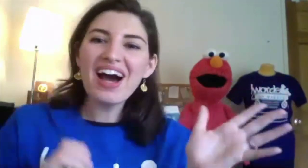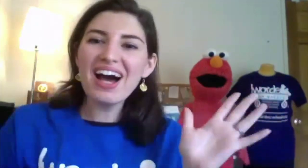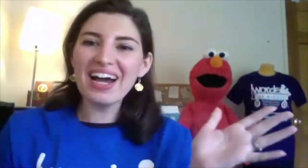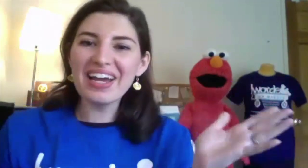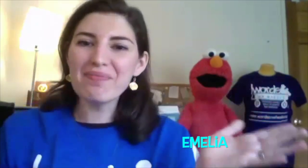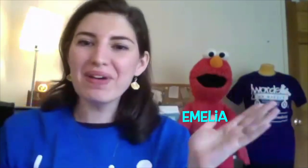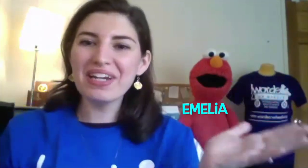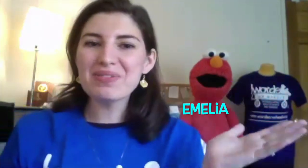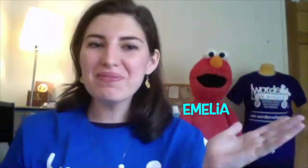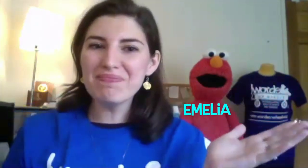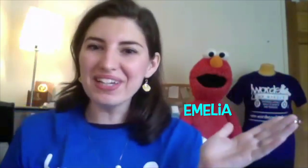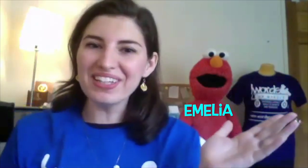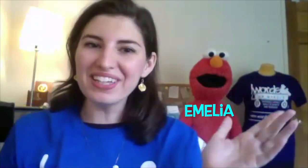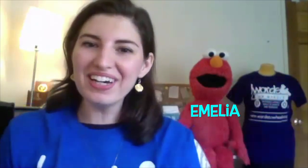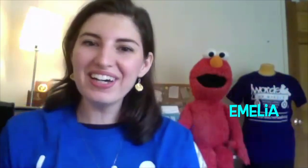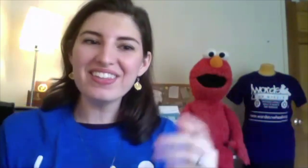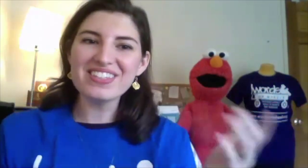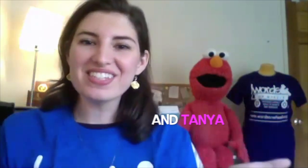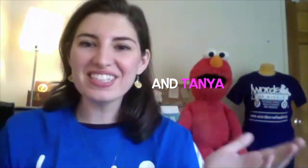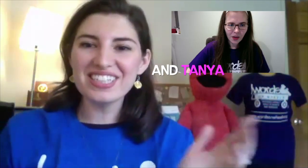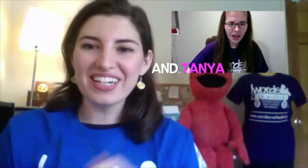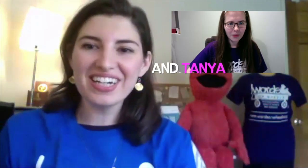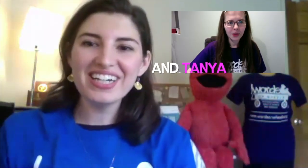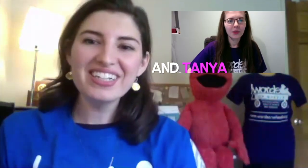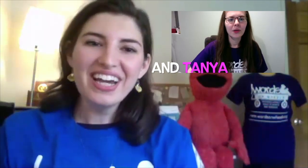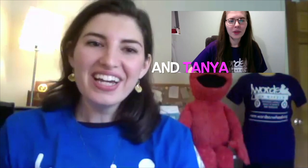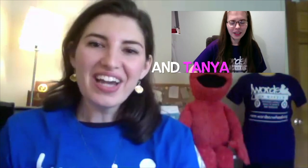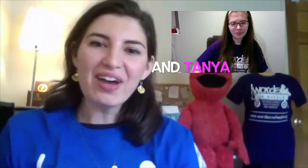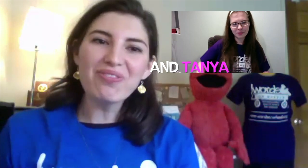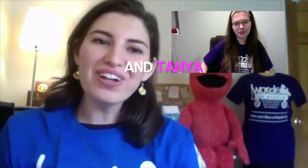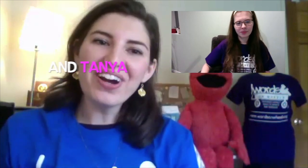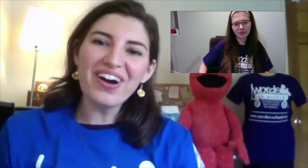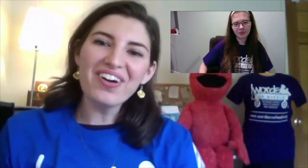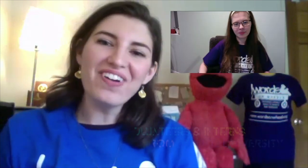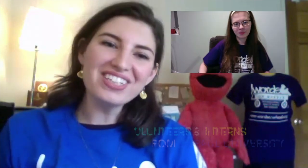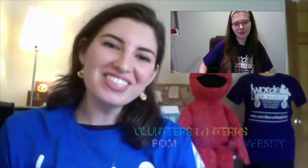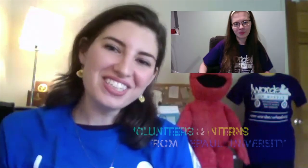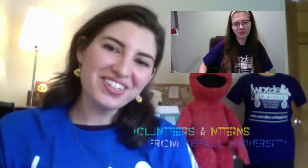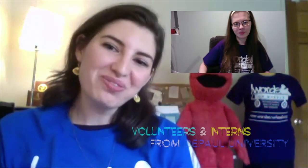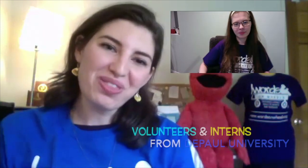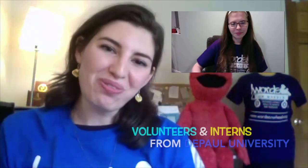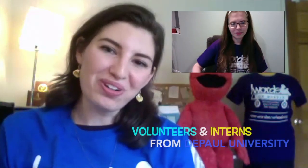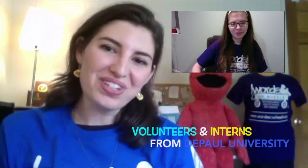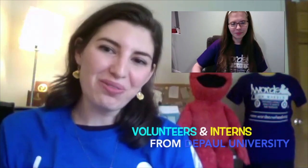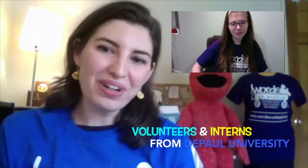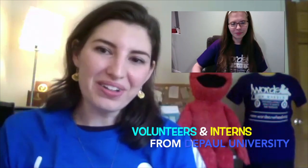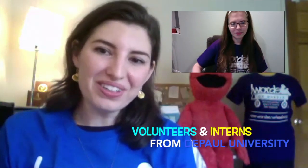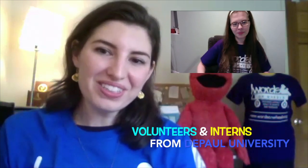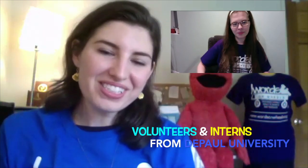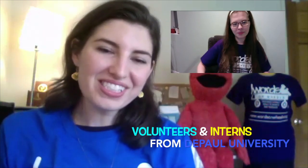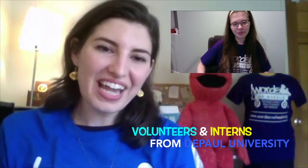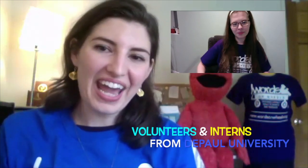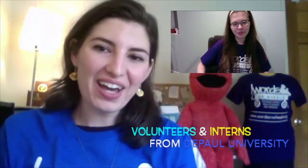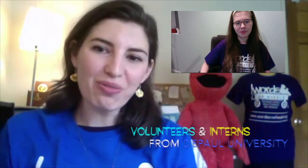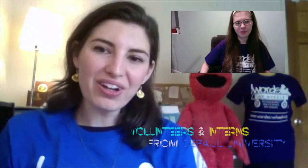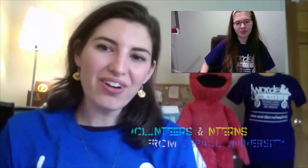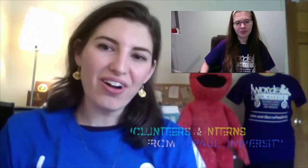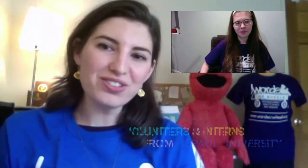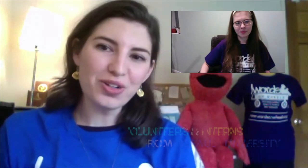Hi, my name's Emelia. This is Tatiana, and we are volunteers with Words on Wheels. And we are also